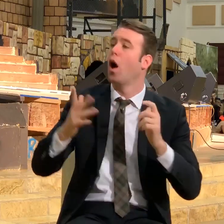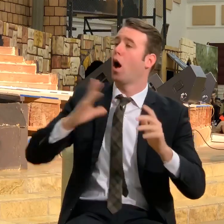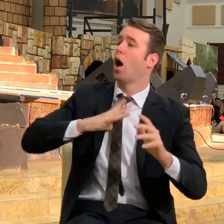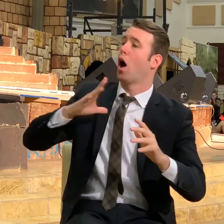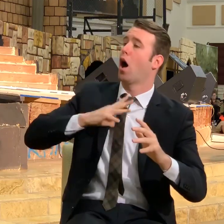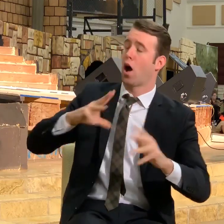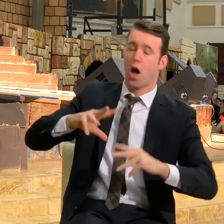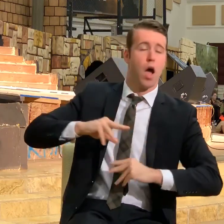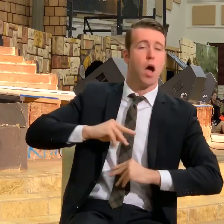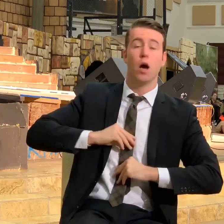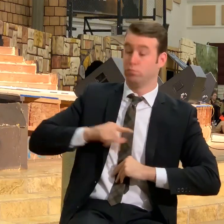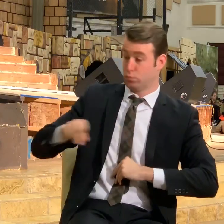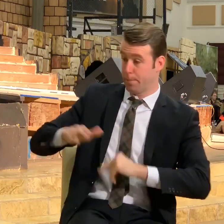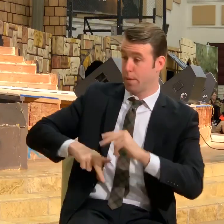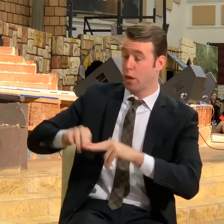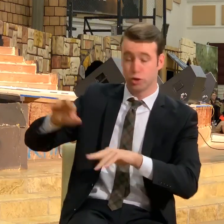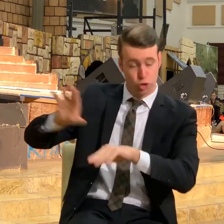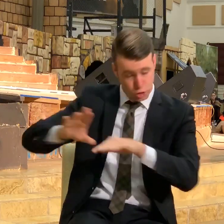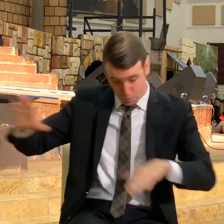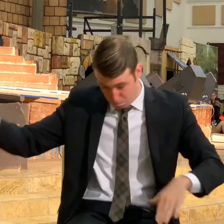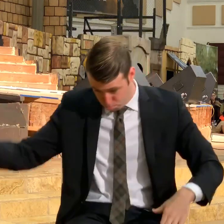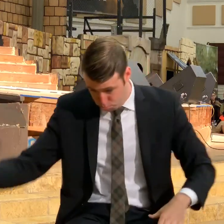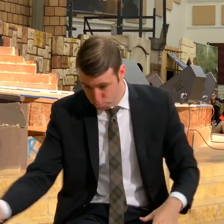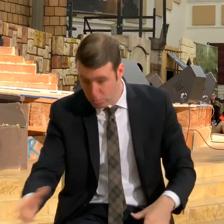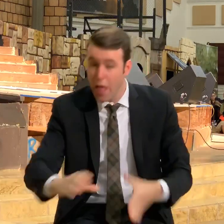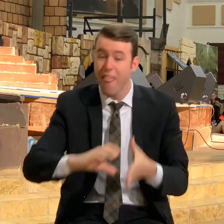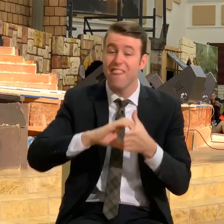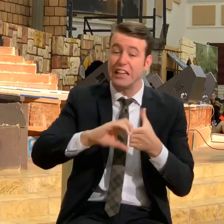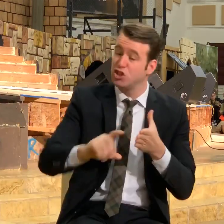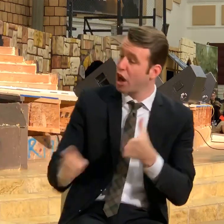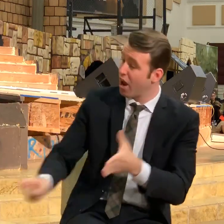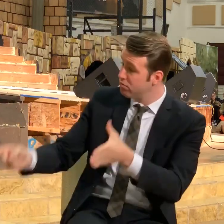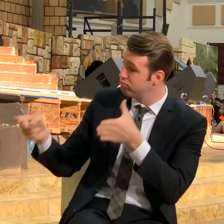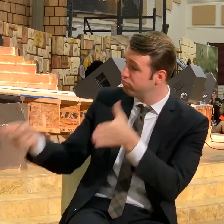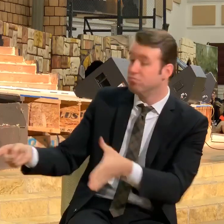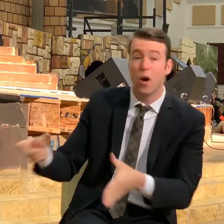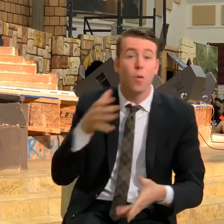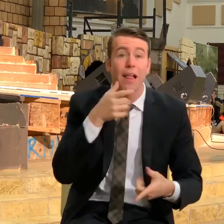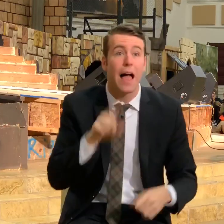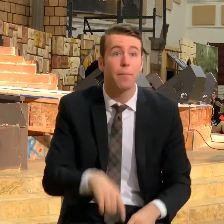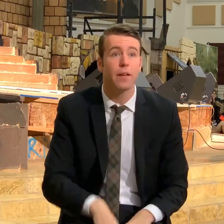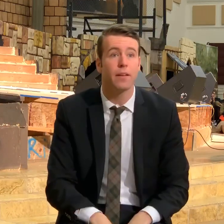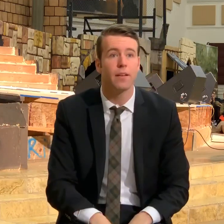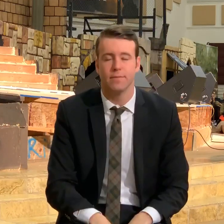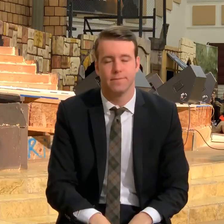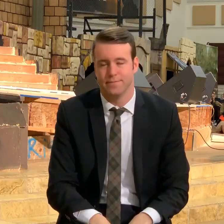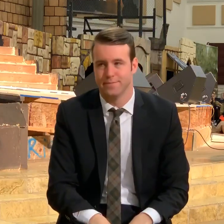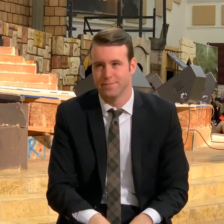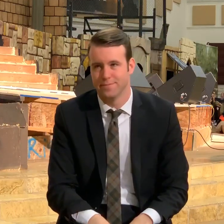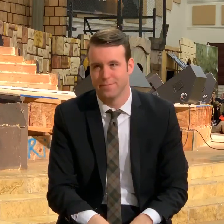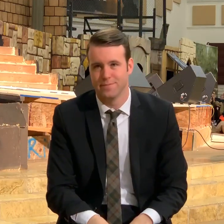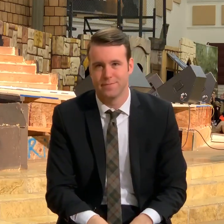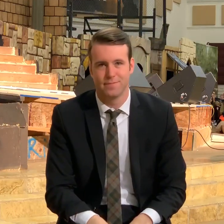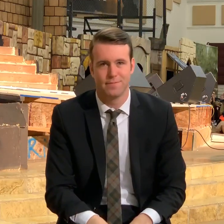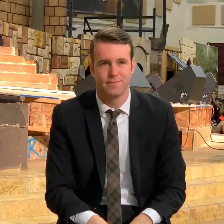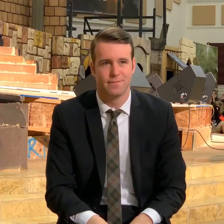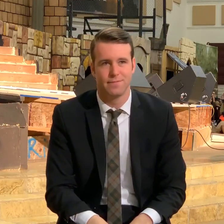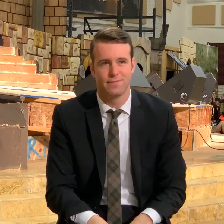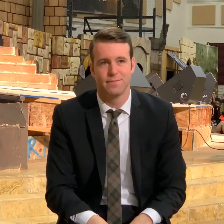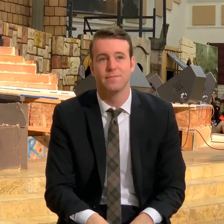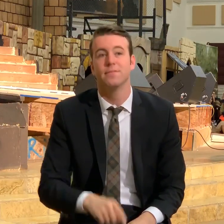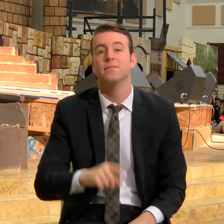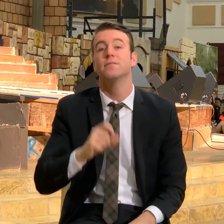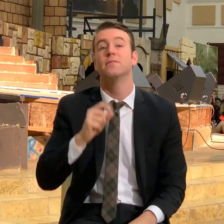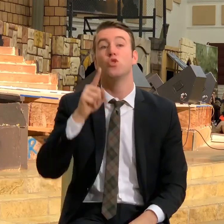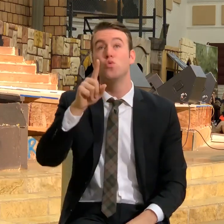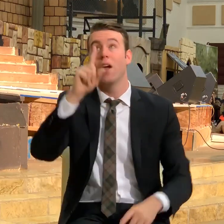door. Oh, you want to build a church here? Great. Here, here's a check. Let's help you. Doesn't work that way. When